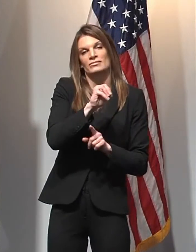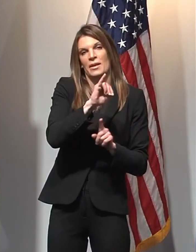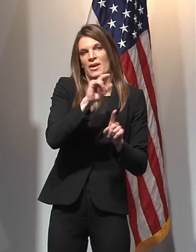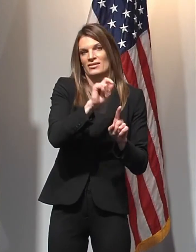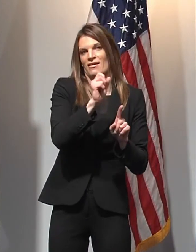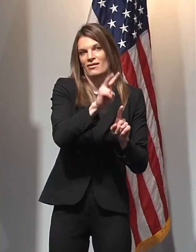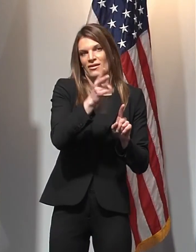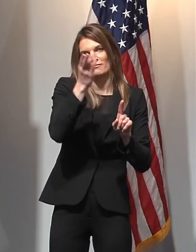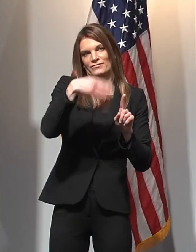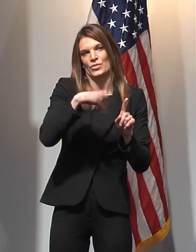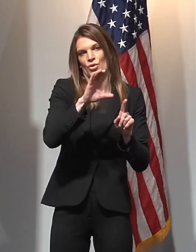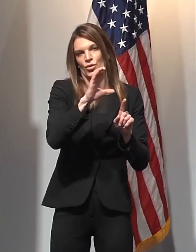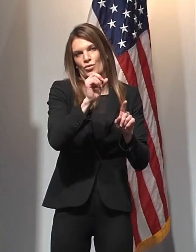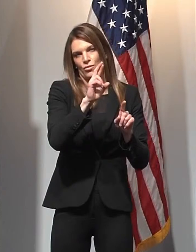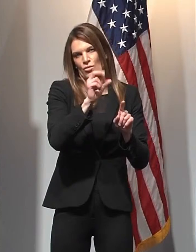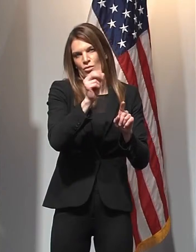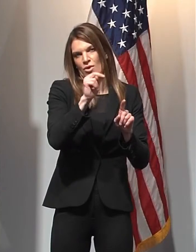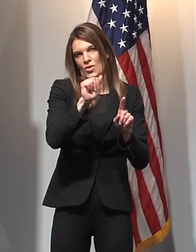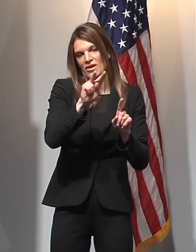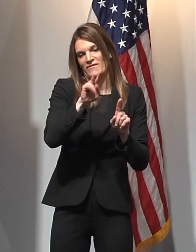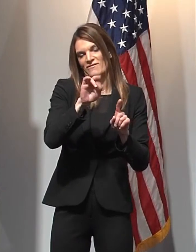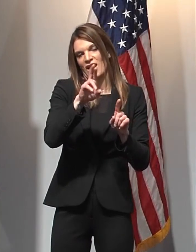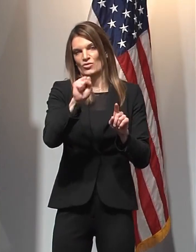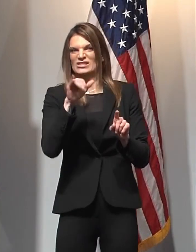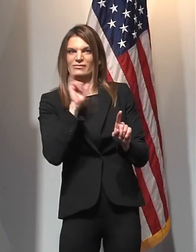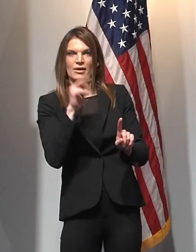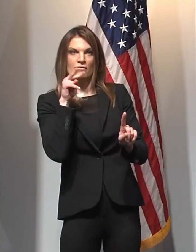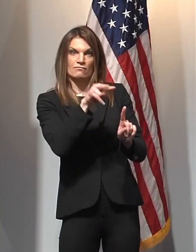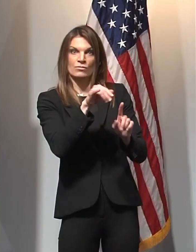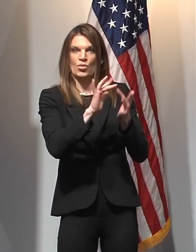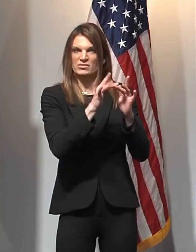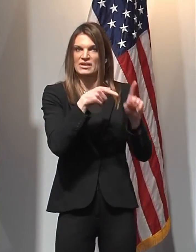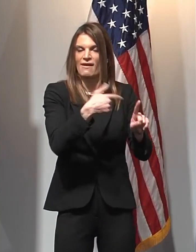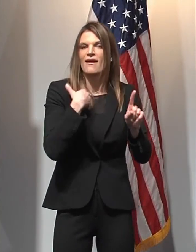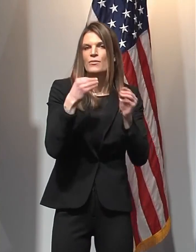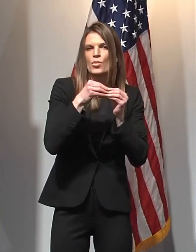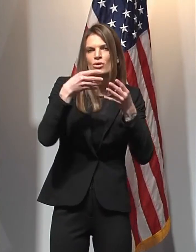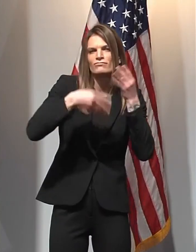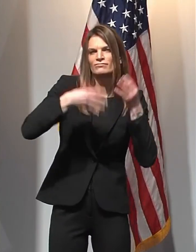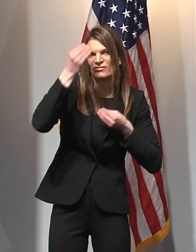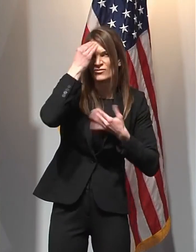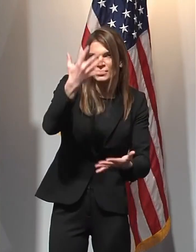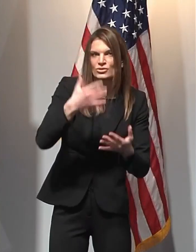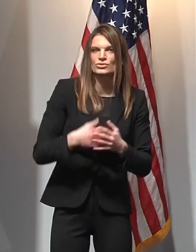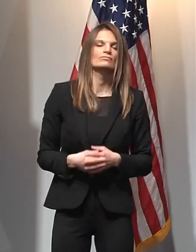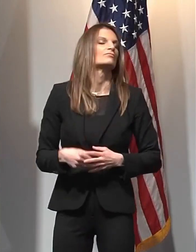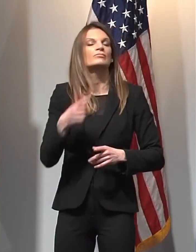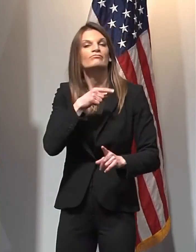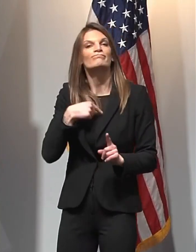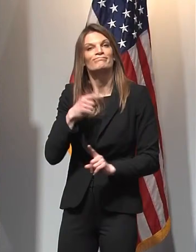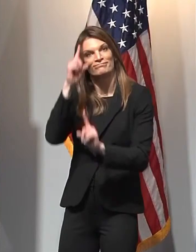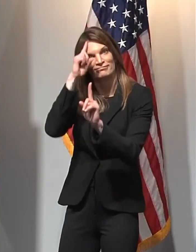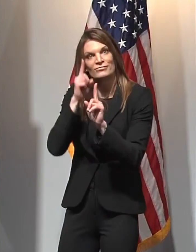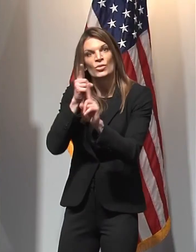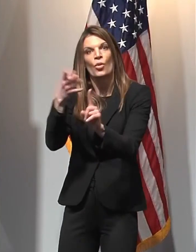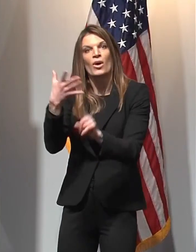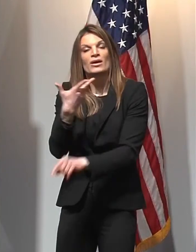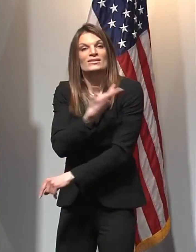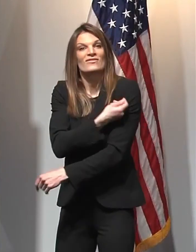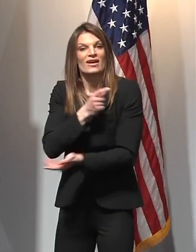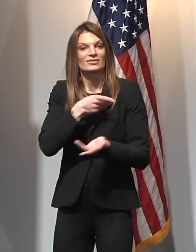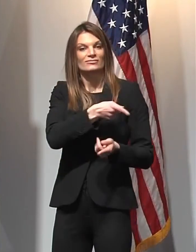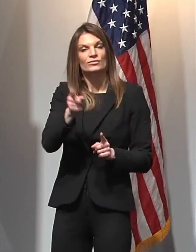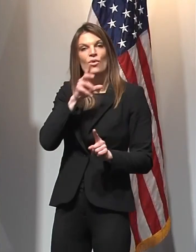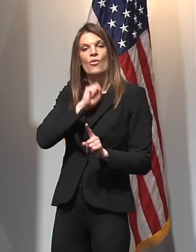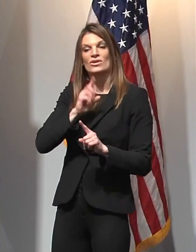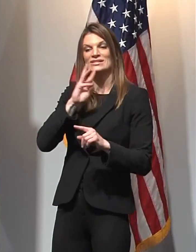www.michigan.gov/coronavirus. So we're pleased with our progress that we're making towards our goal of vaccinating 70% of Michiganders